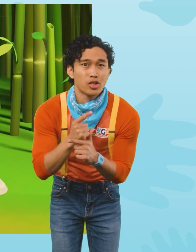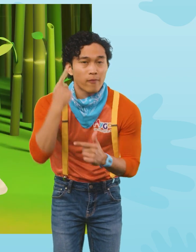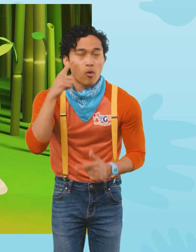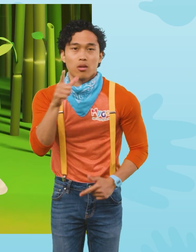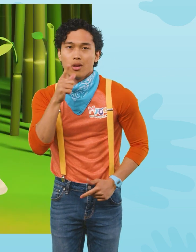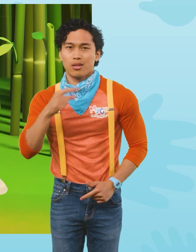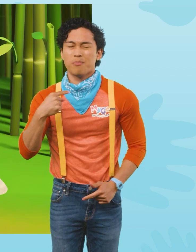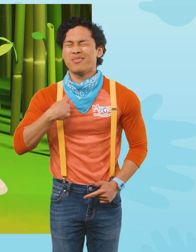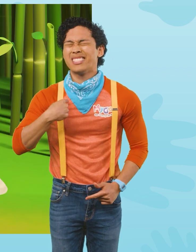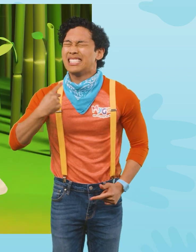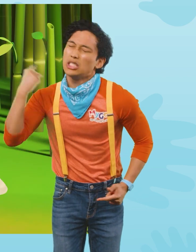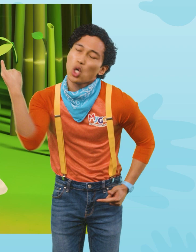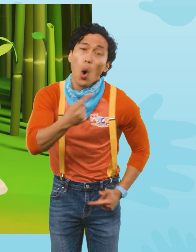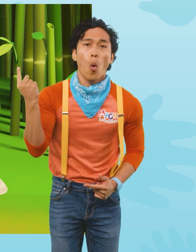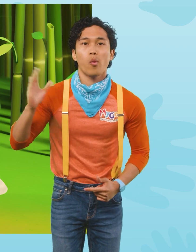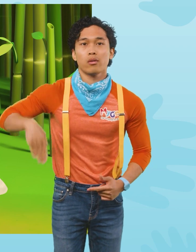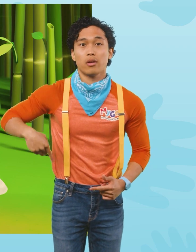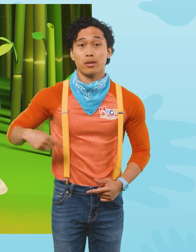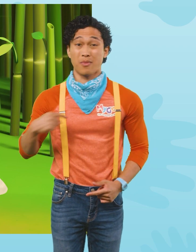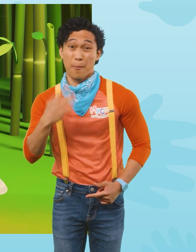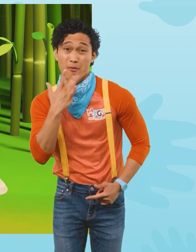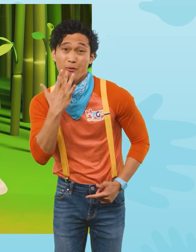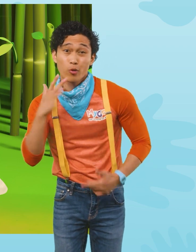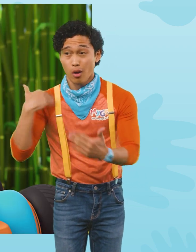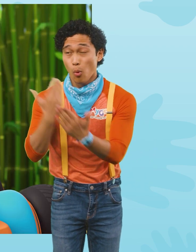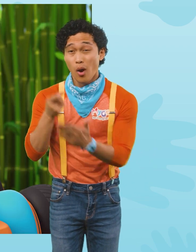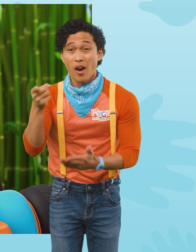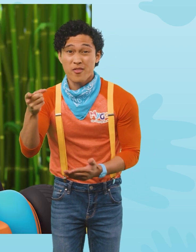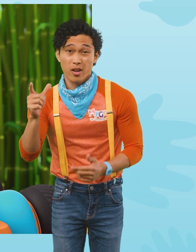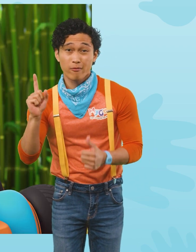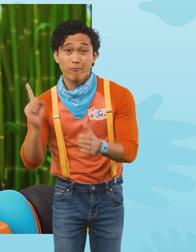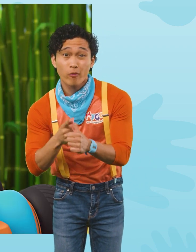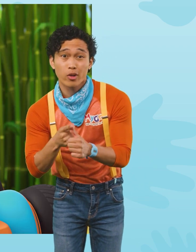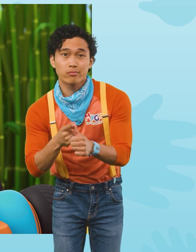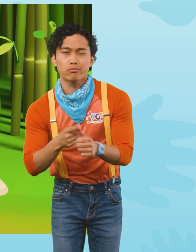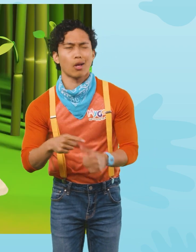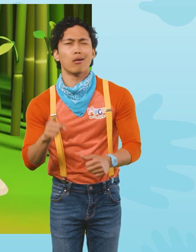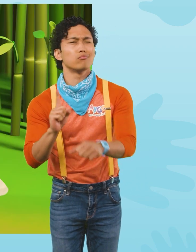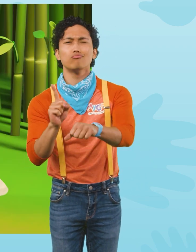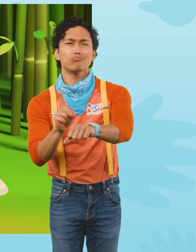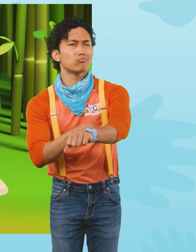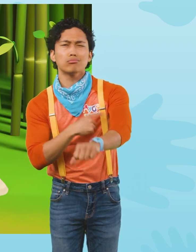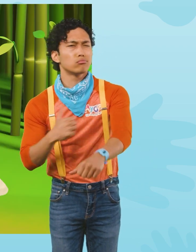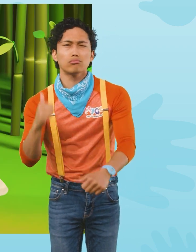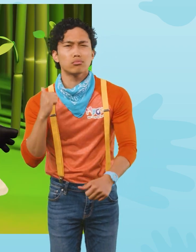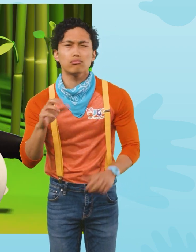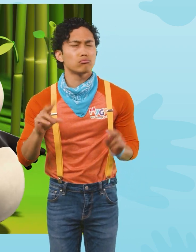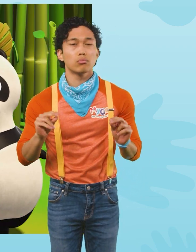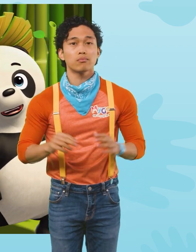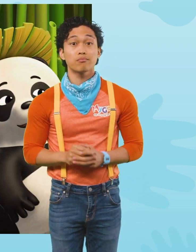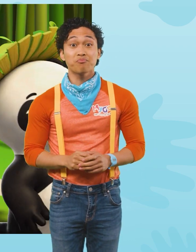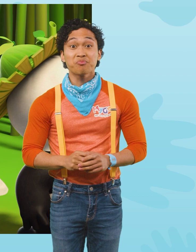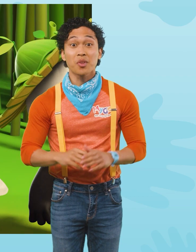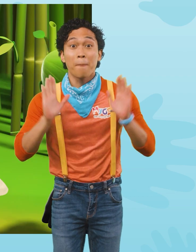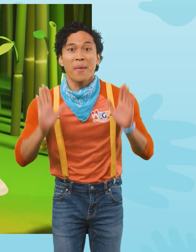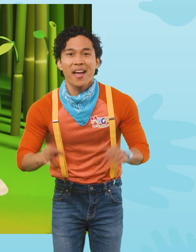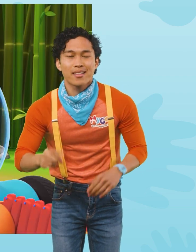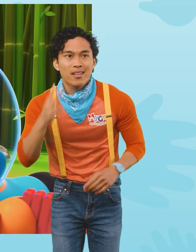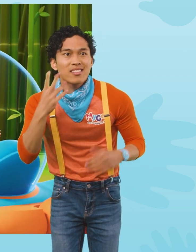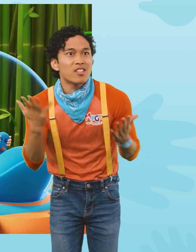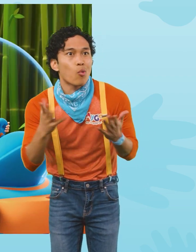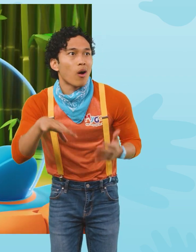and I'm always late, so I'd like to be there first for once. We won't be long. Super! Let's go see what we can